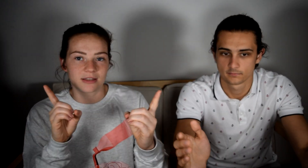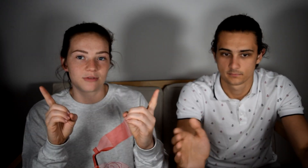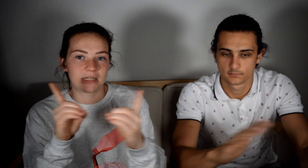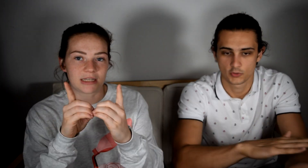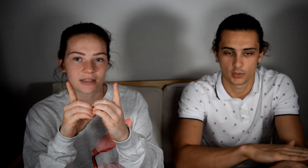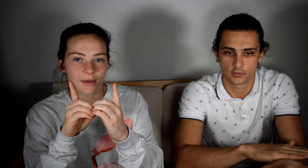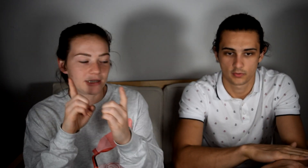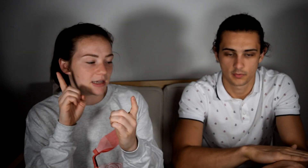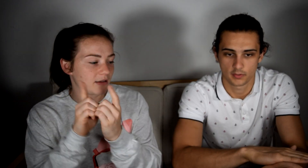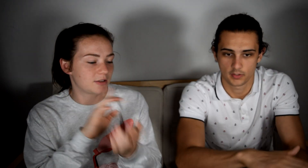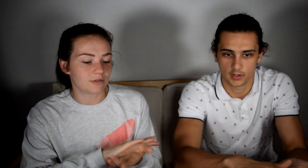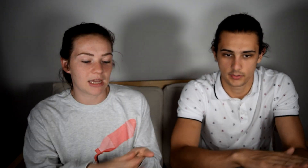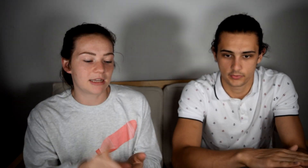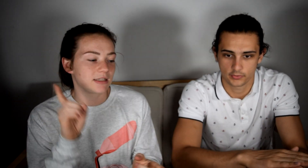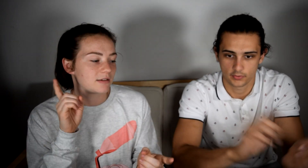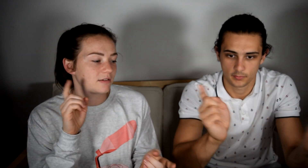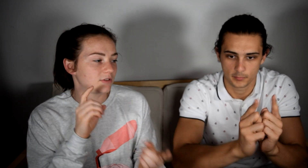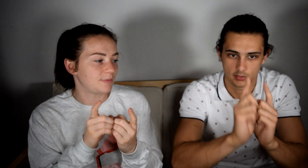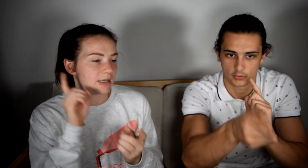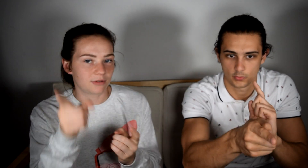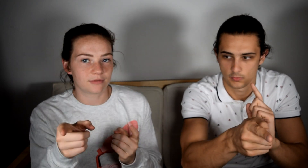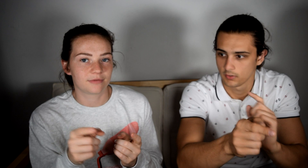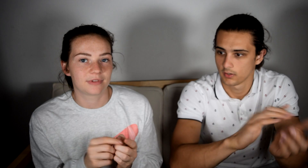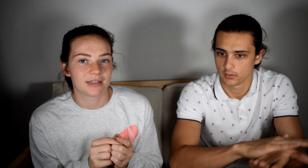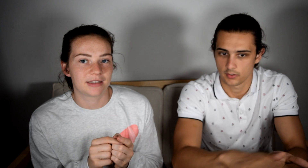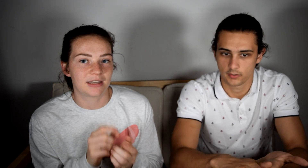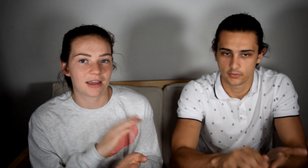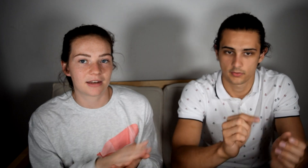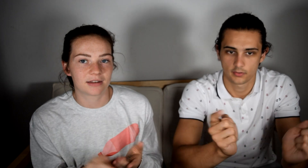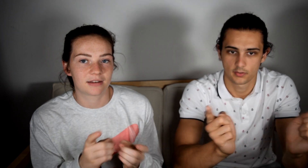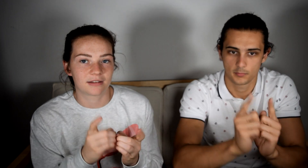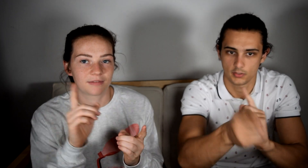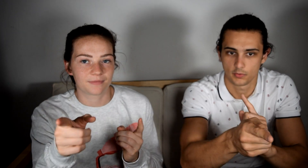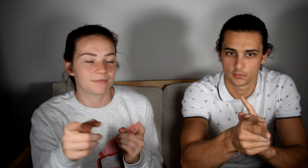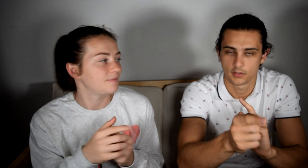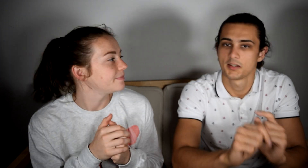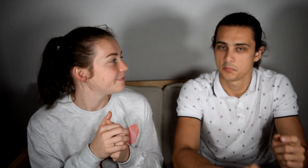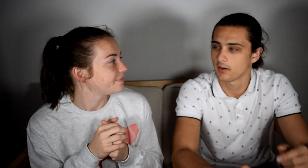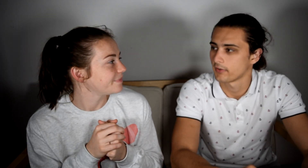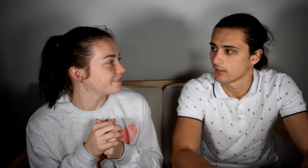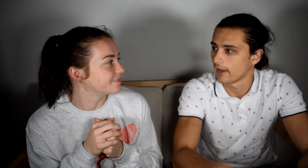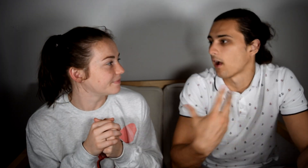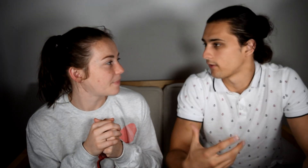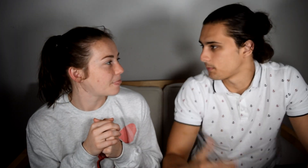2 D's So it's coming together. So nice to meet you. Nice. Perfect. And obviously this way,